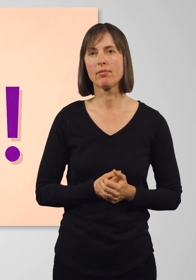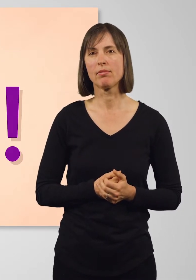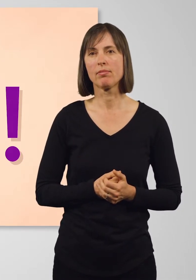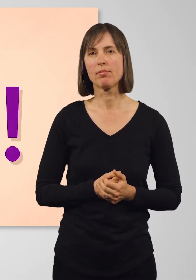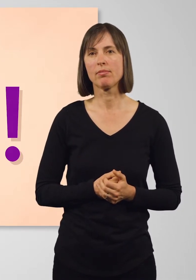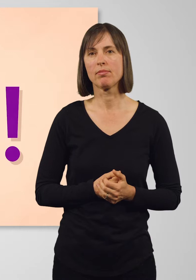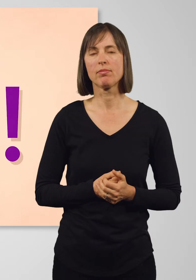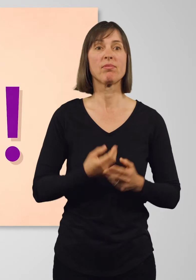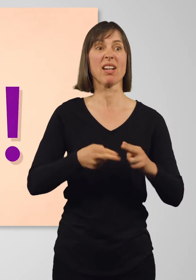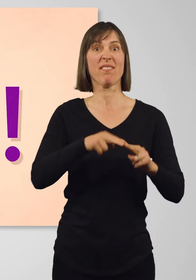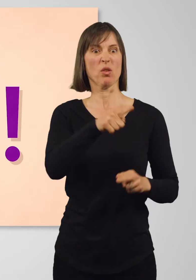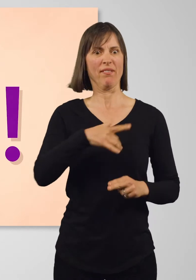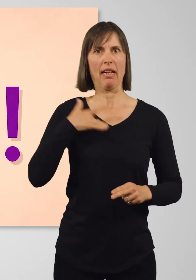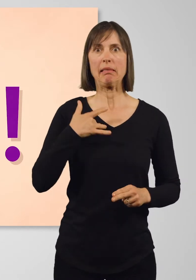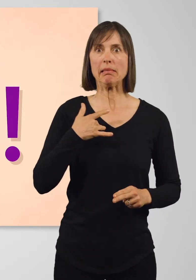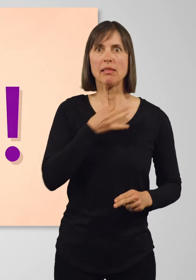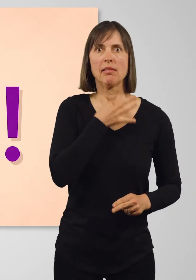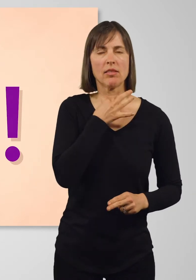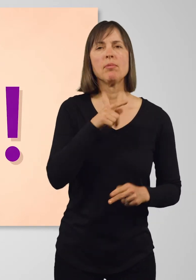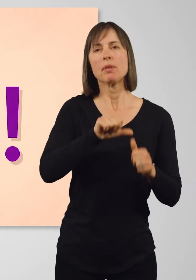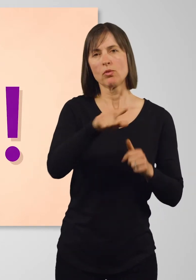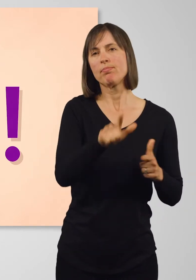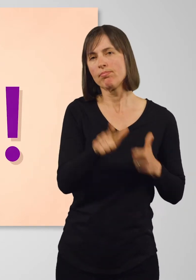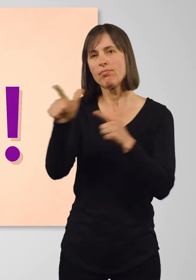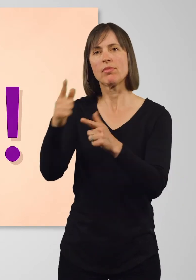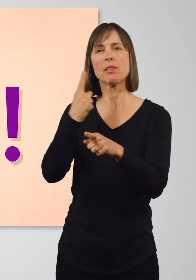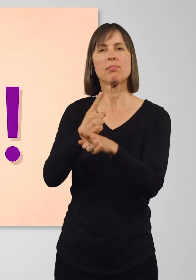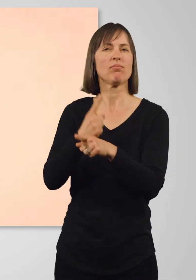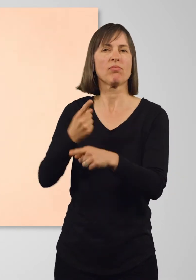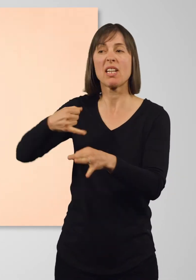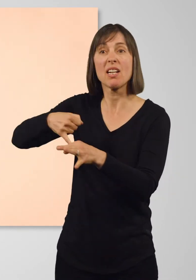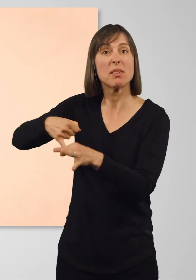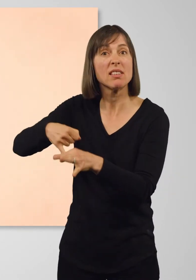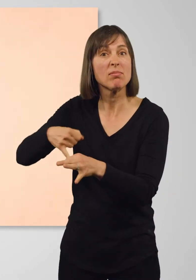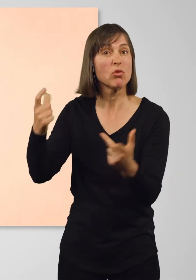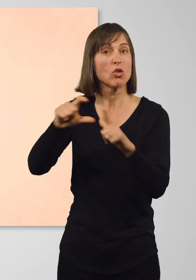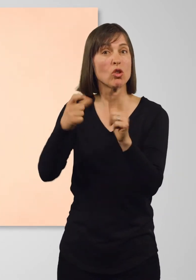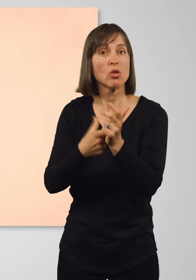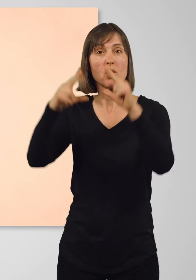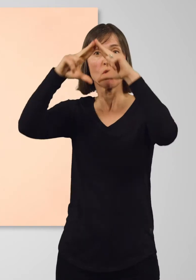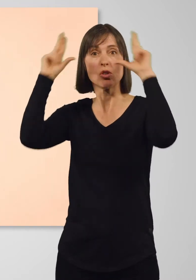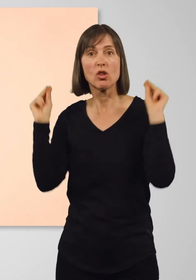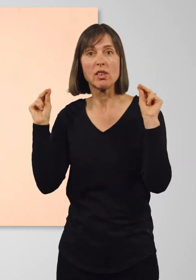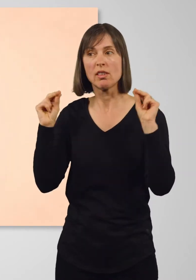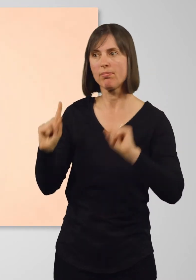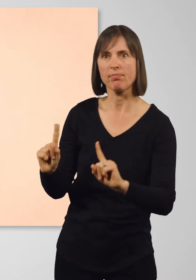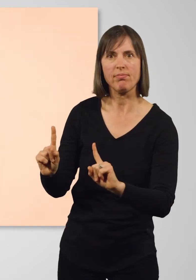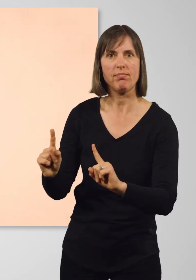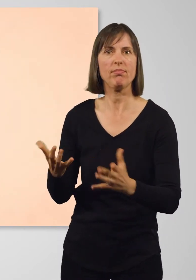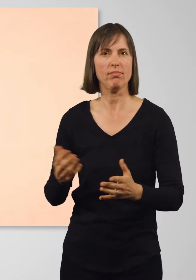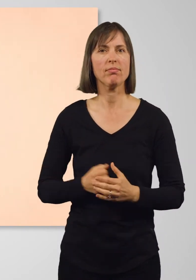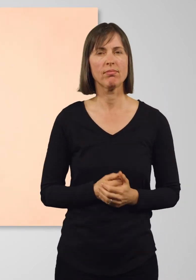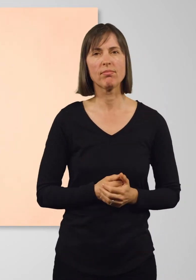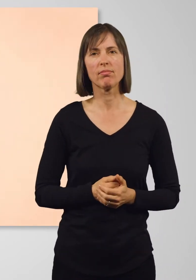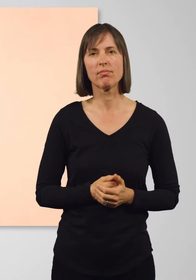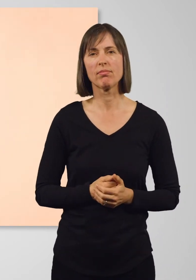Speak to your pharmacist, doctor or nurse about options if you find yourself in this situation. The medication can be bought at a pharmacy and needs